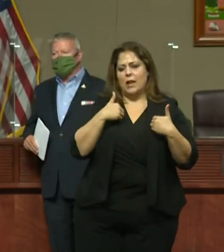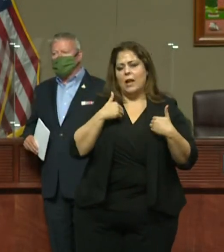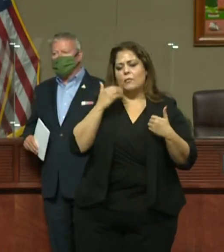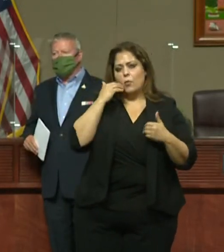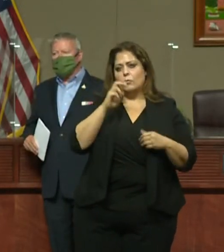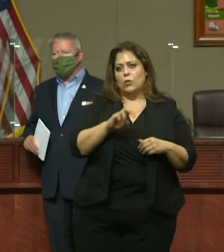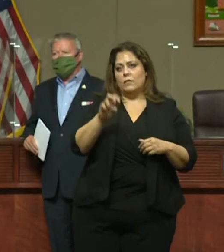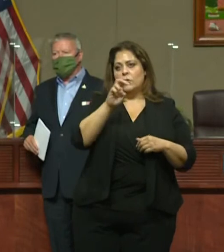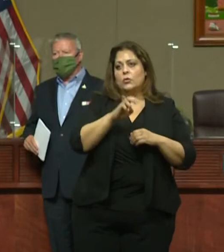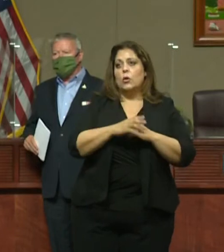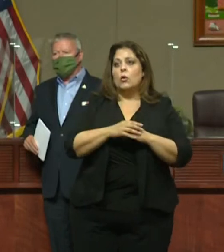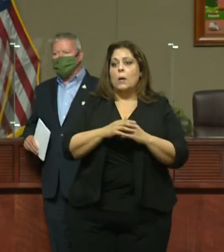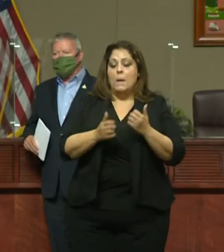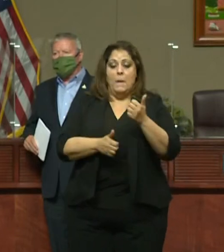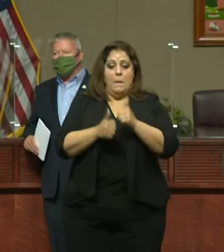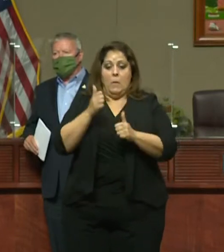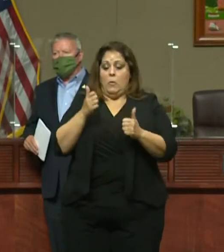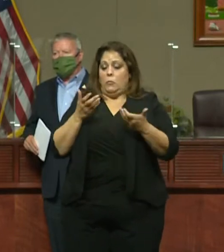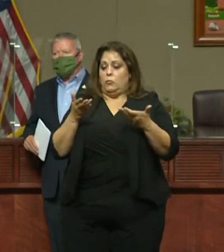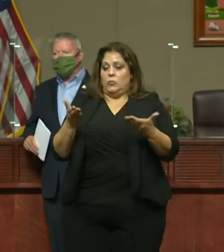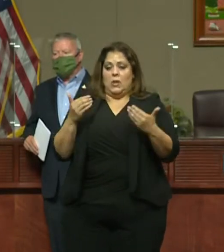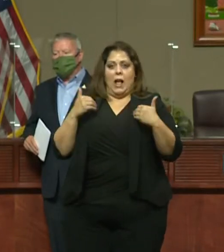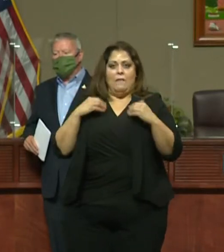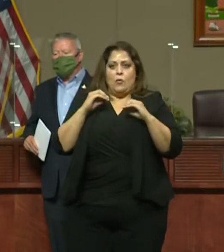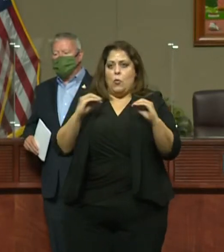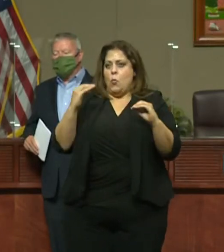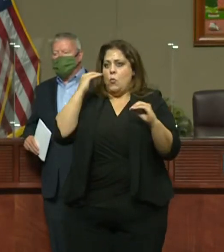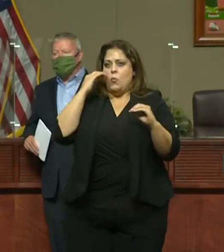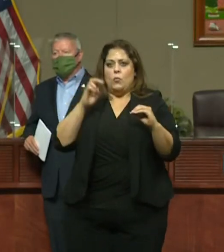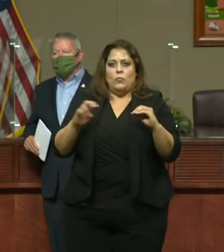these have no known travel history.